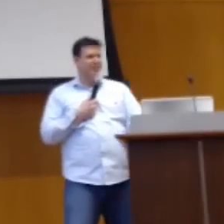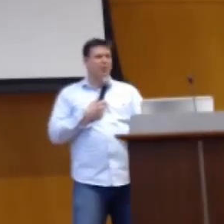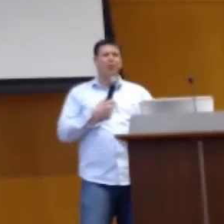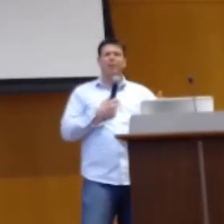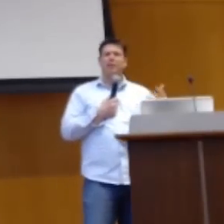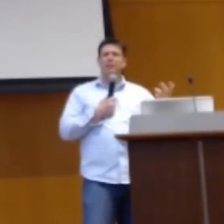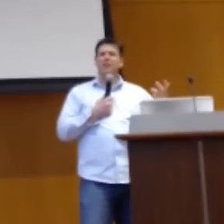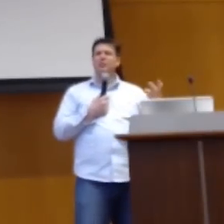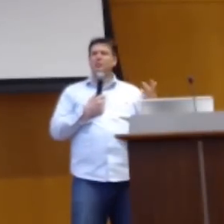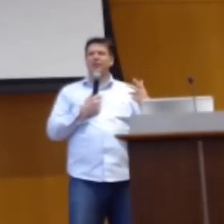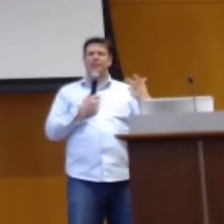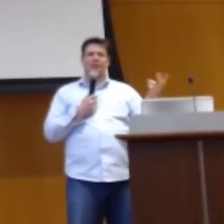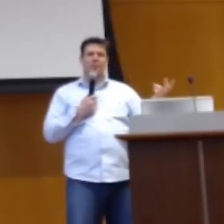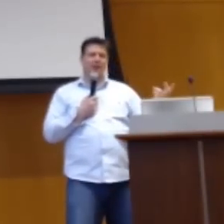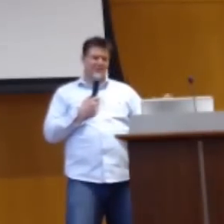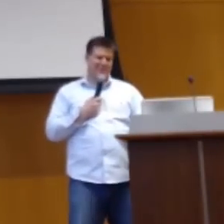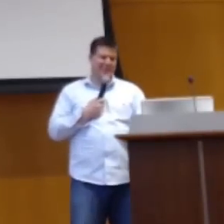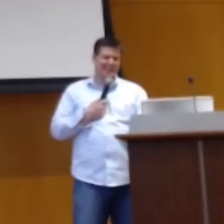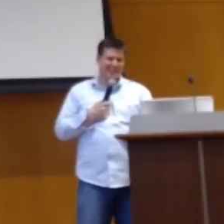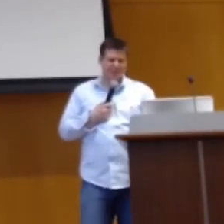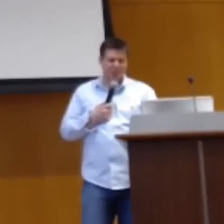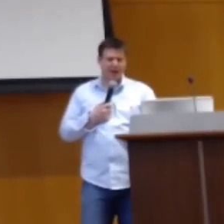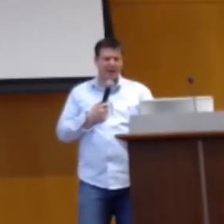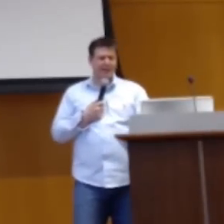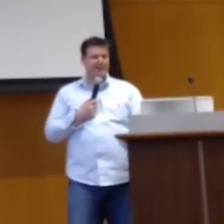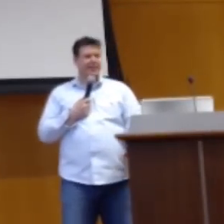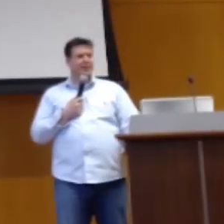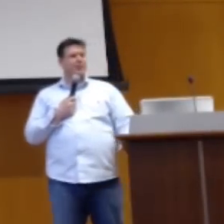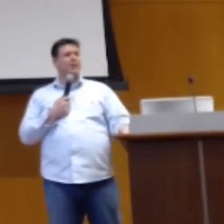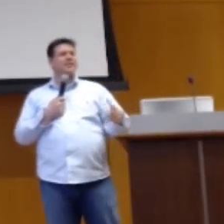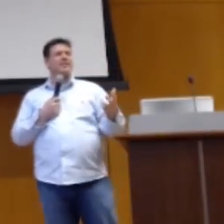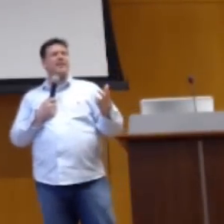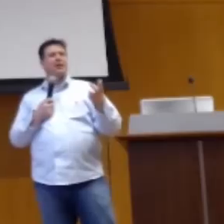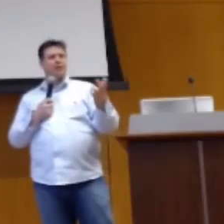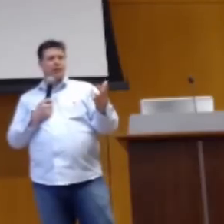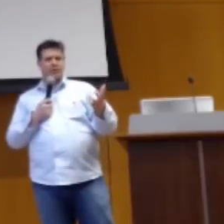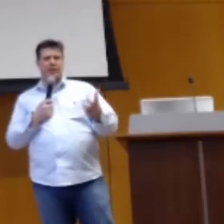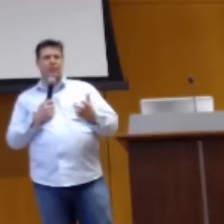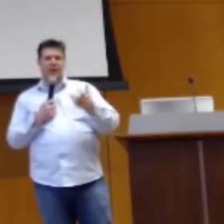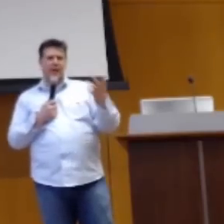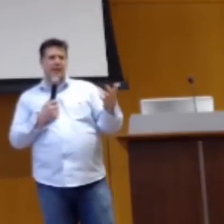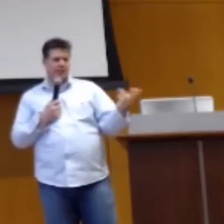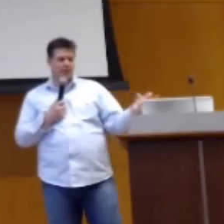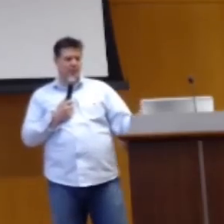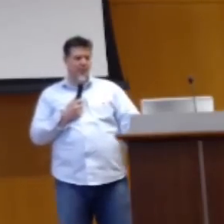So maybe he was just trying to finger spell. Poor guy. So this is a seed that often occurs after an hand, for example.